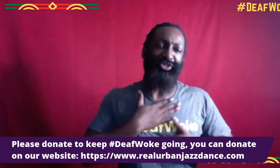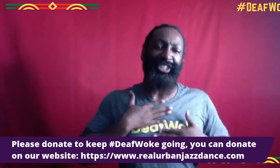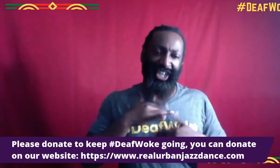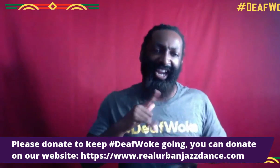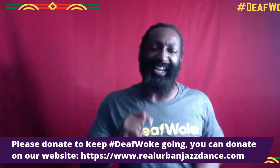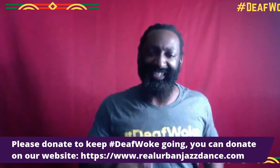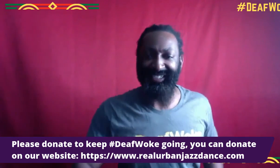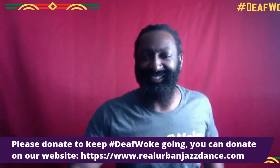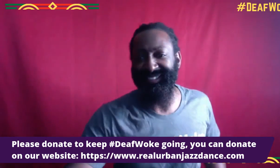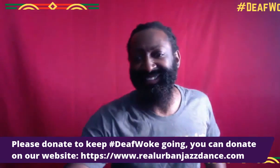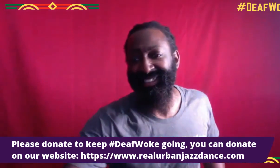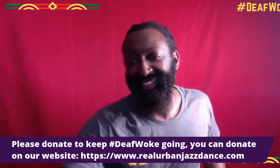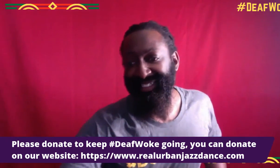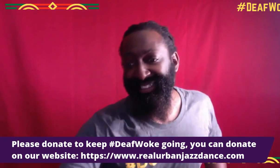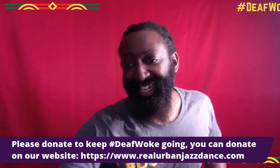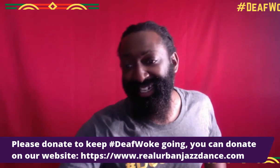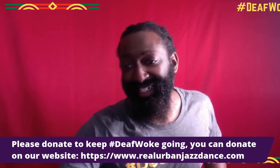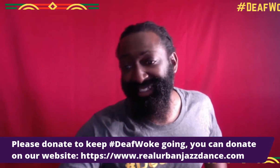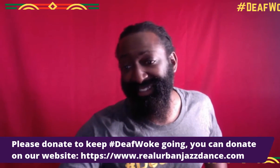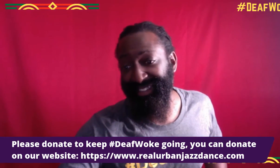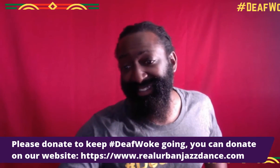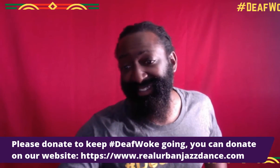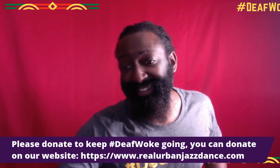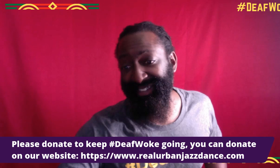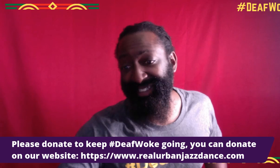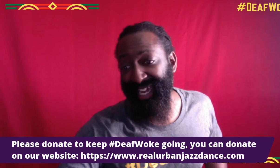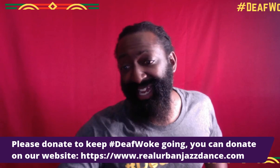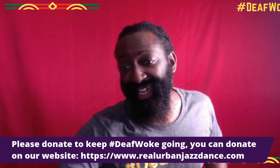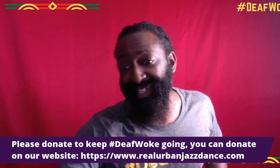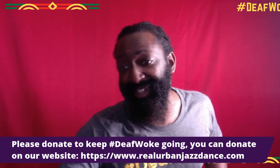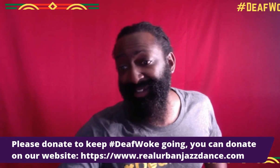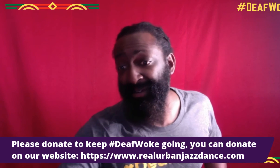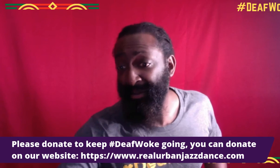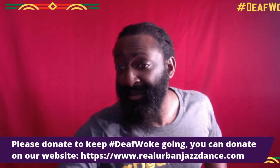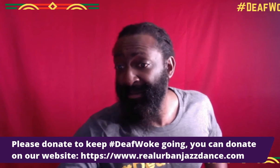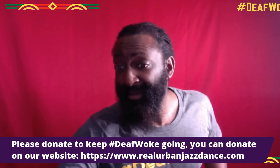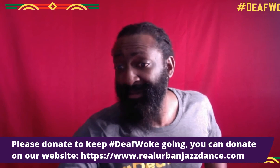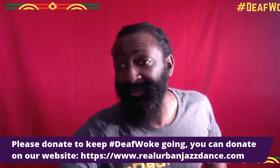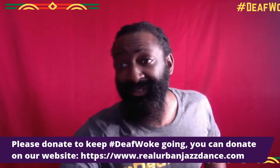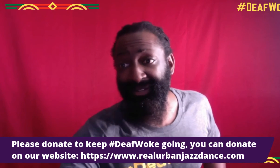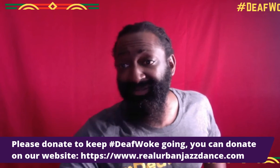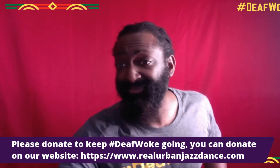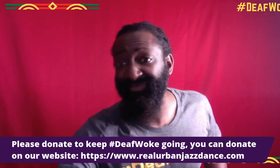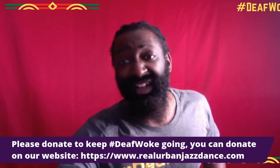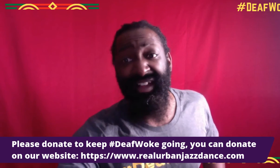Much love, much support. So, I really appreciate it.